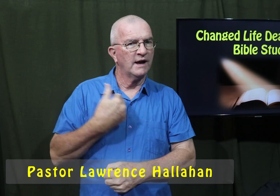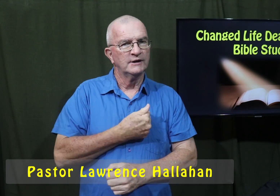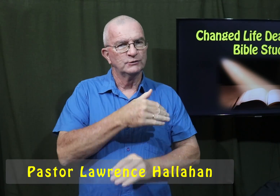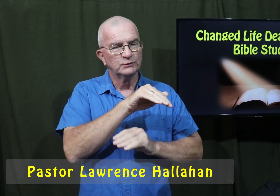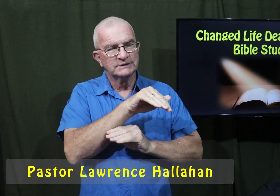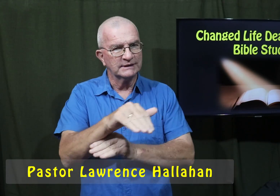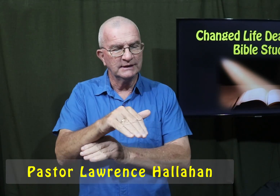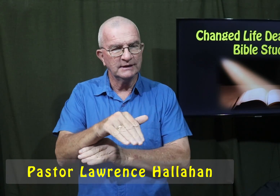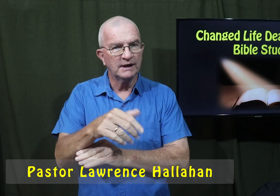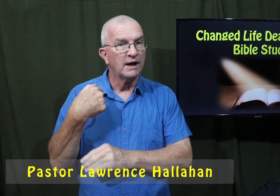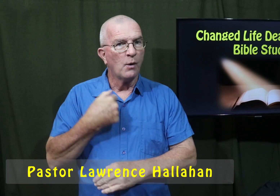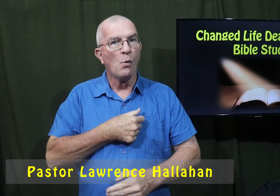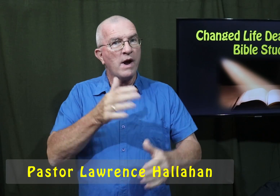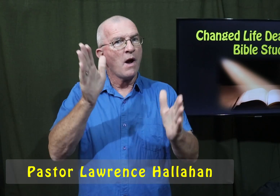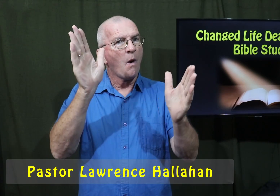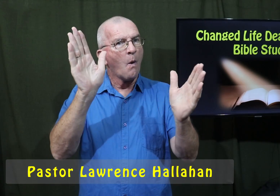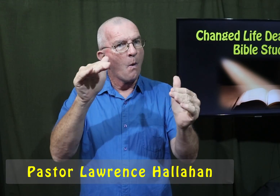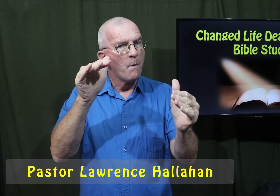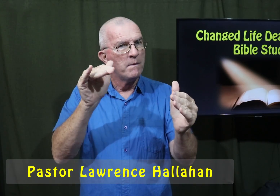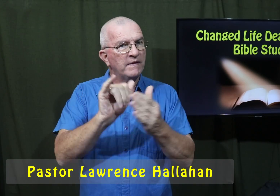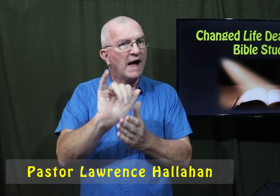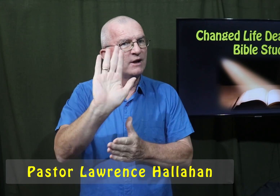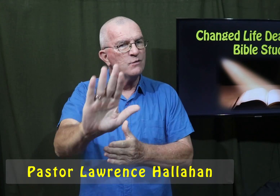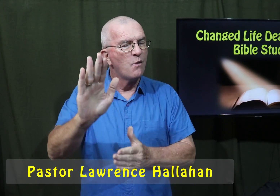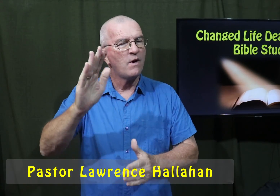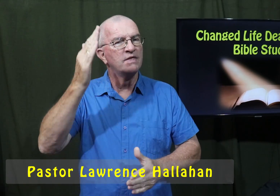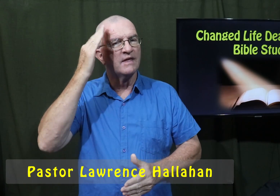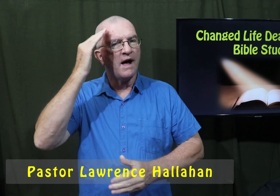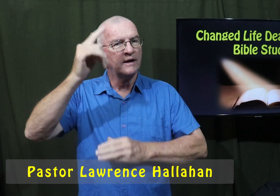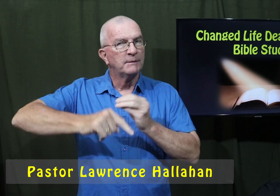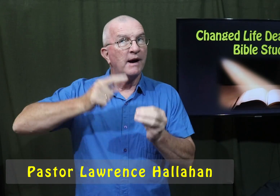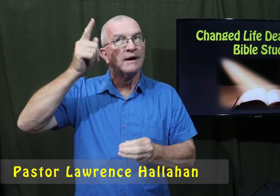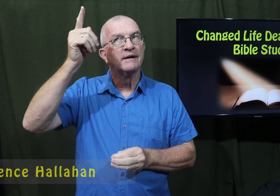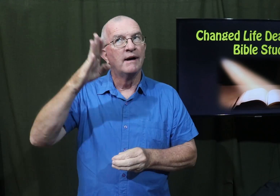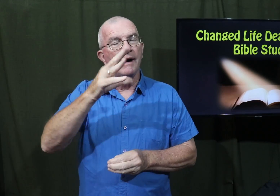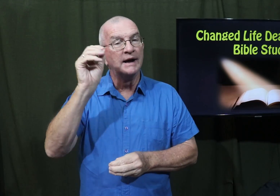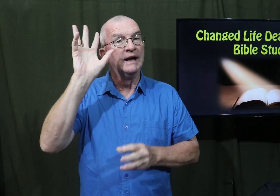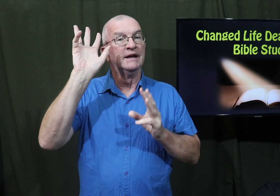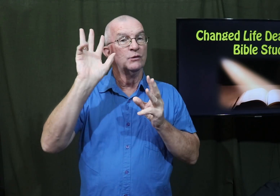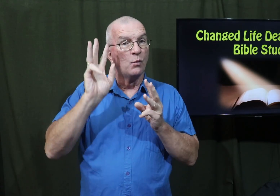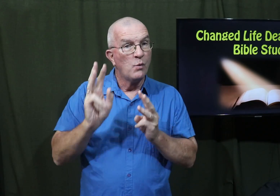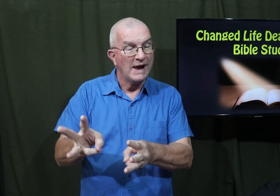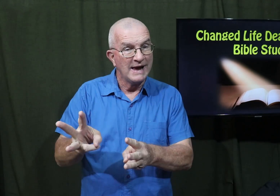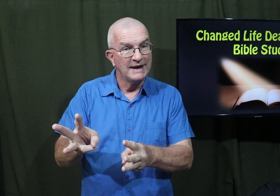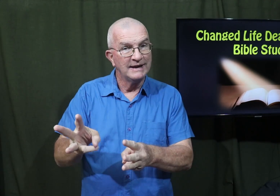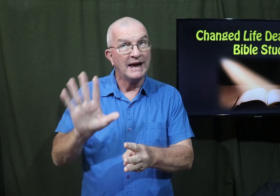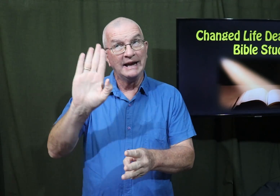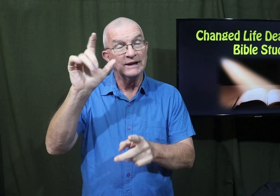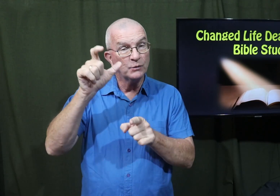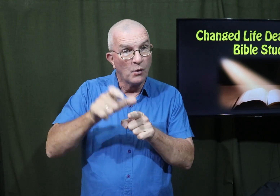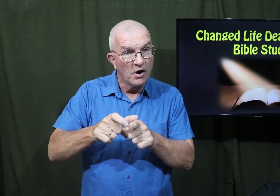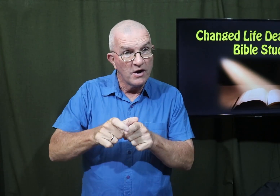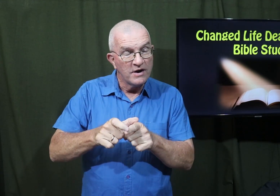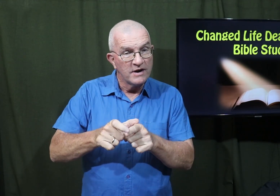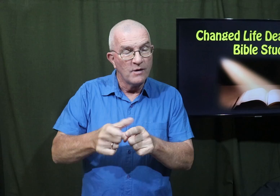us tonight. We hope that your knowledge about God and His ways and His Word